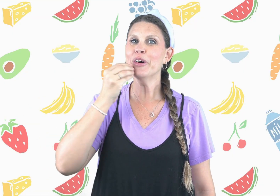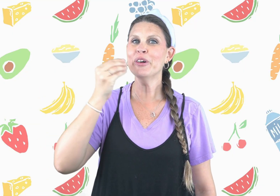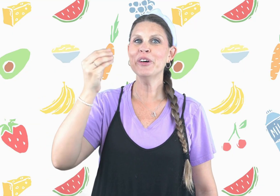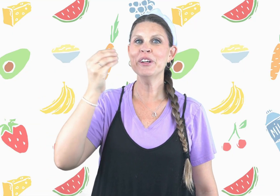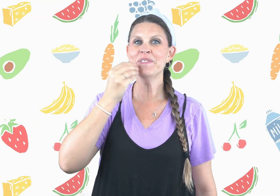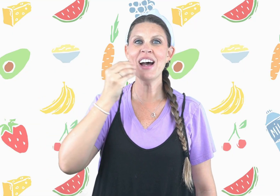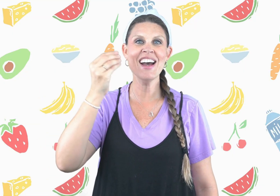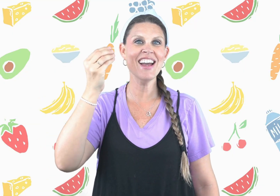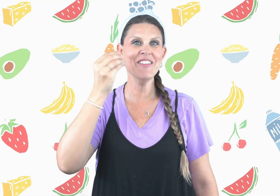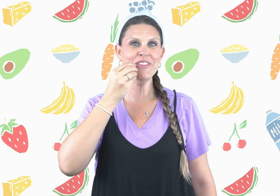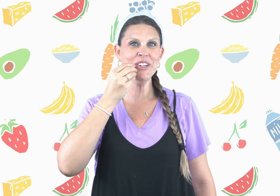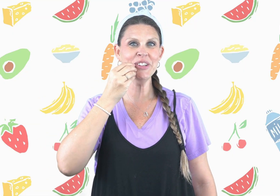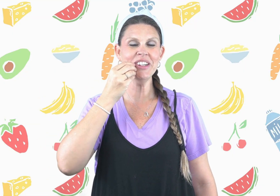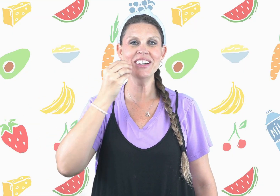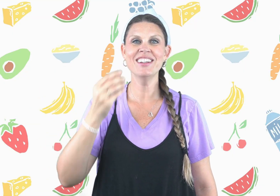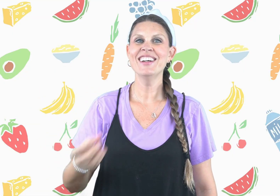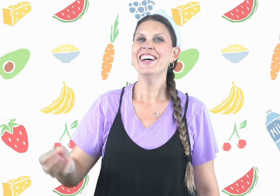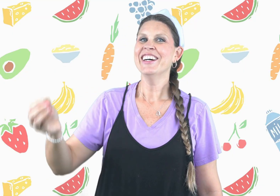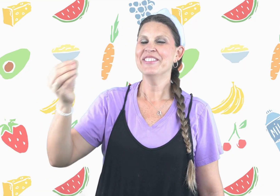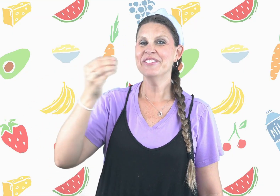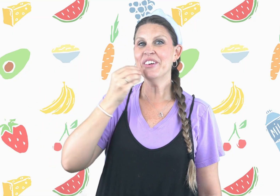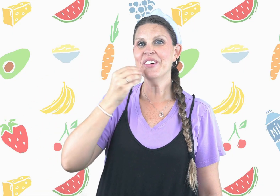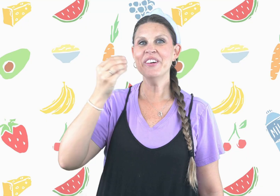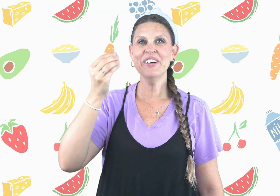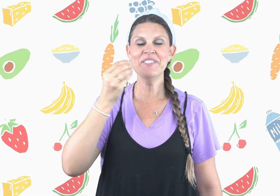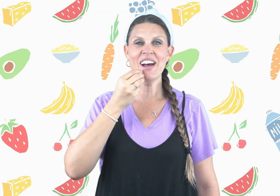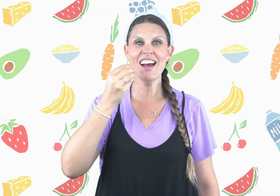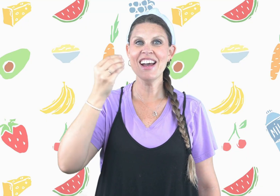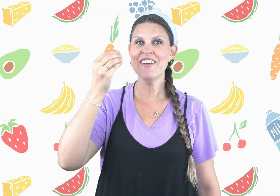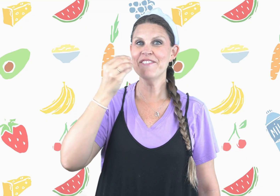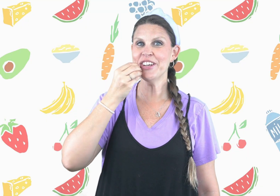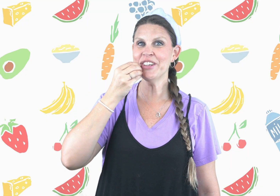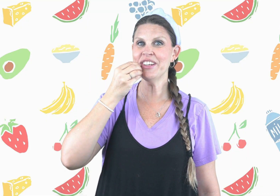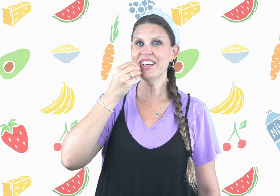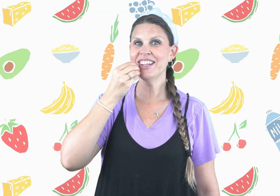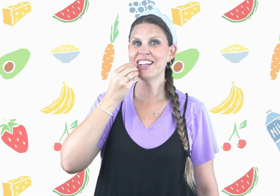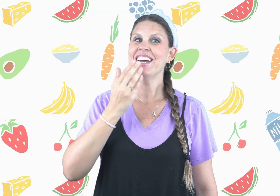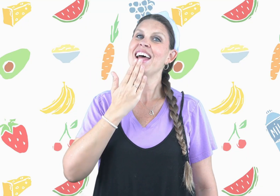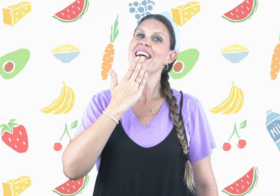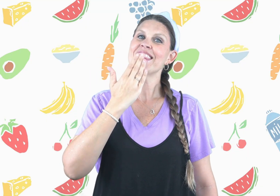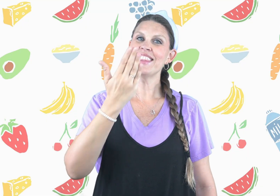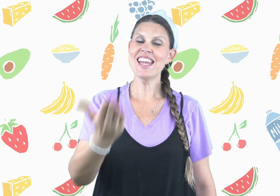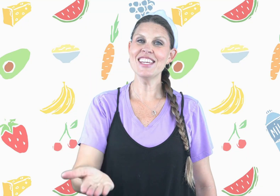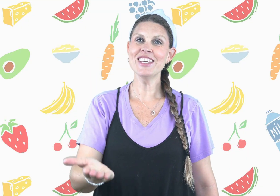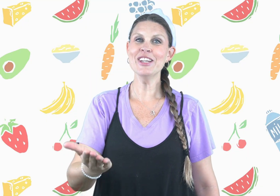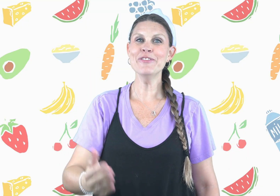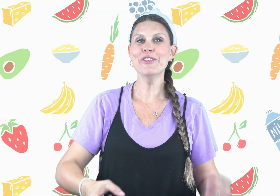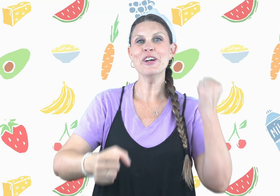for my food, for my food. Thank you for